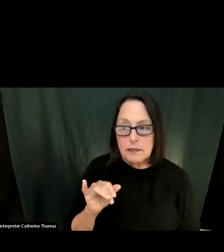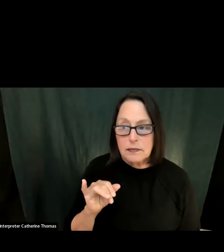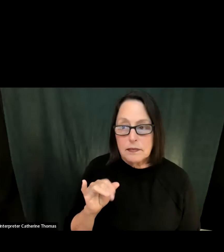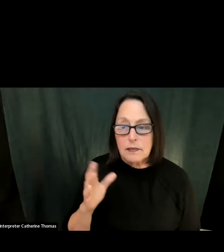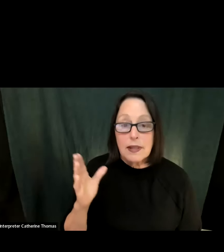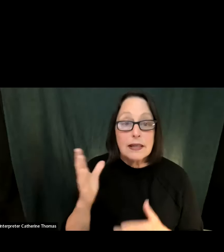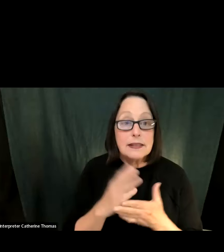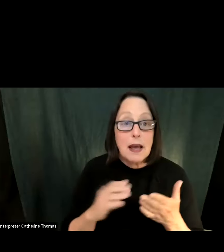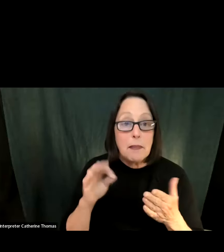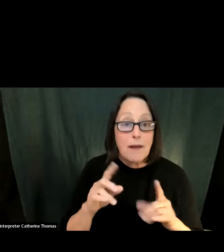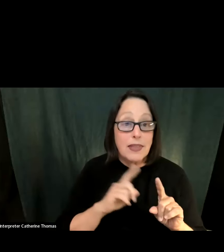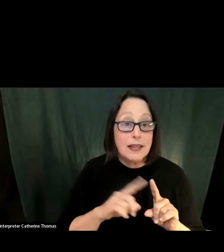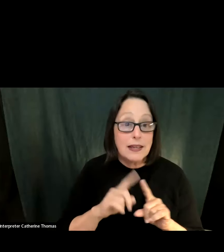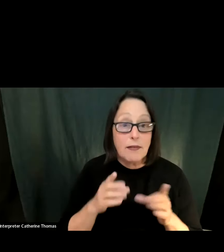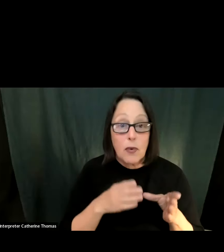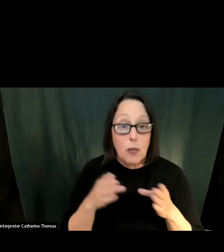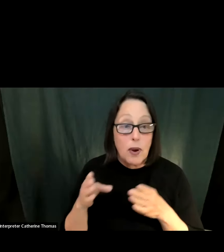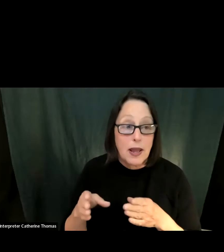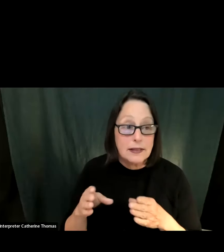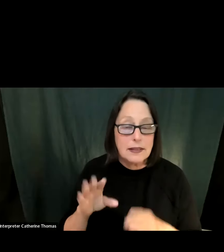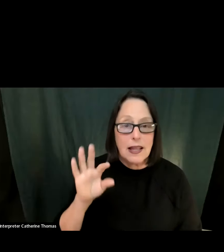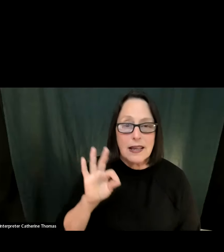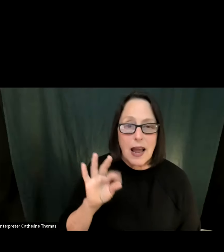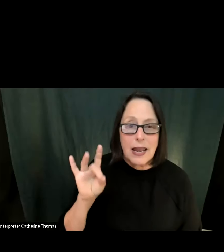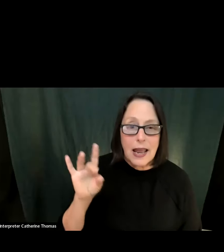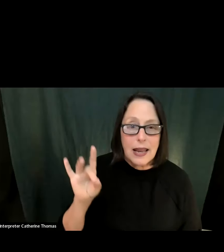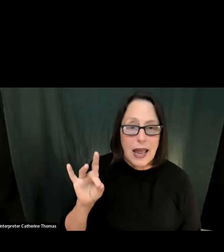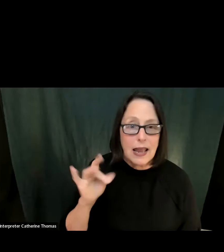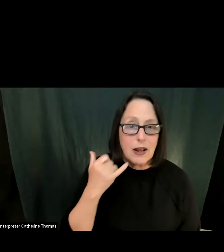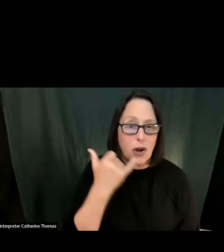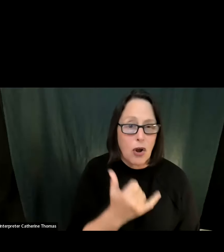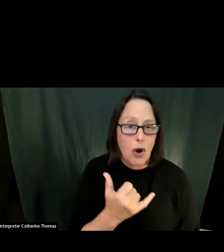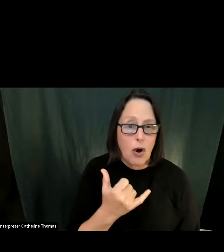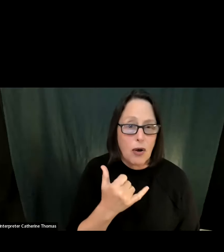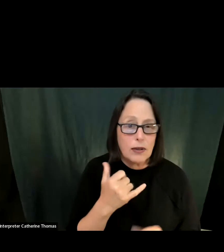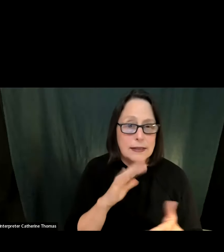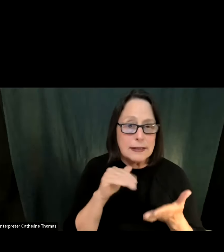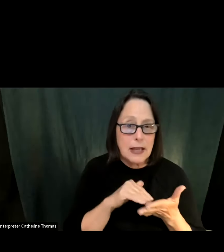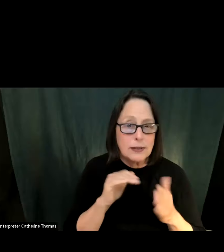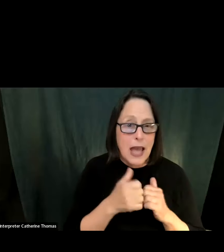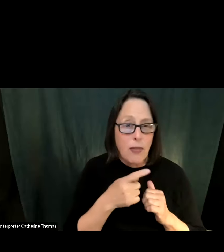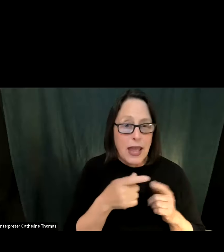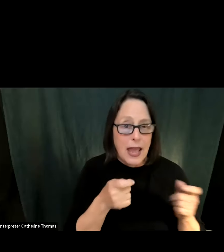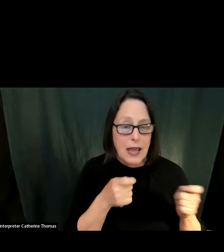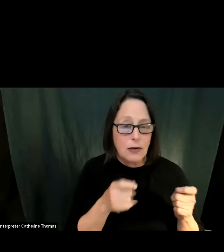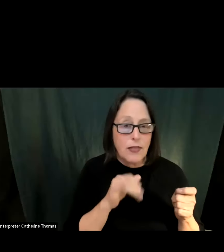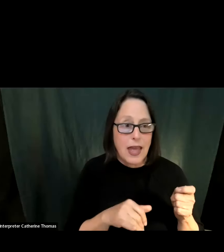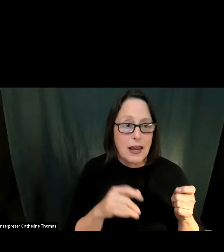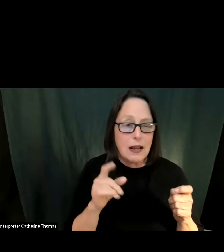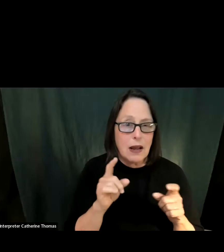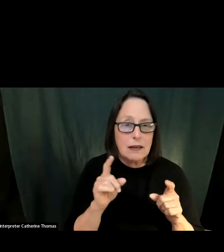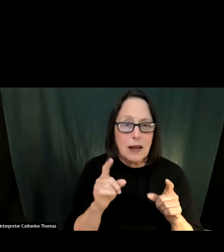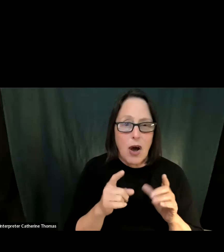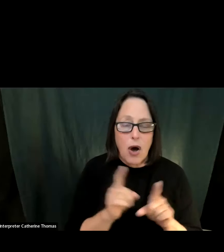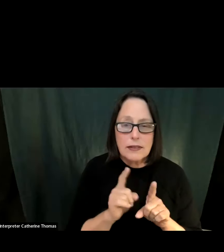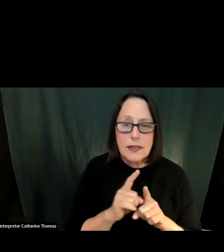different ways in which 988 lines handle this. I think Dylan might have mentioned that there's also variability in comfort